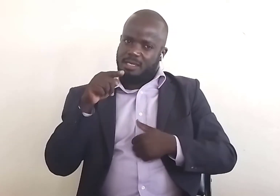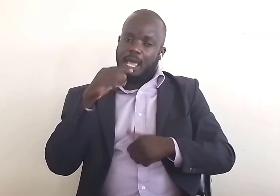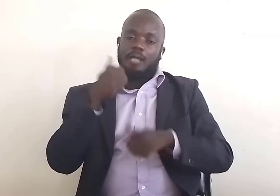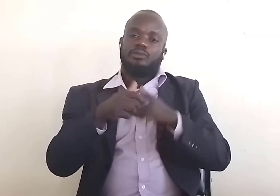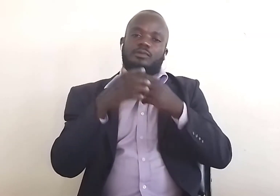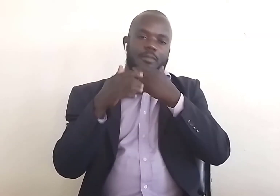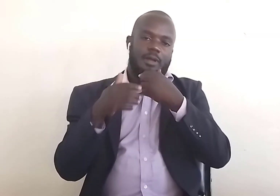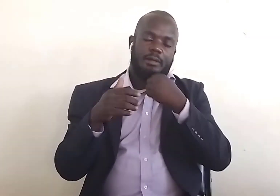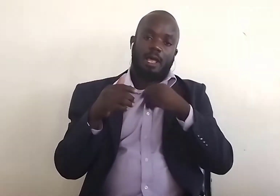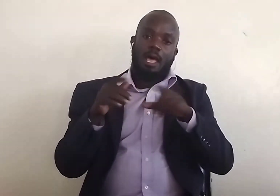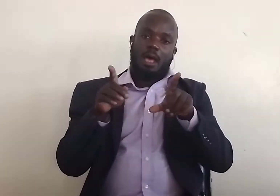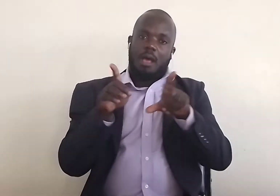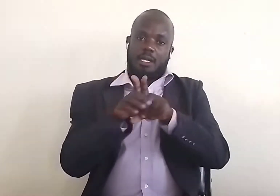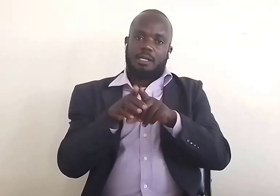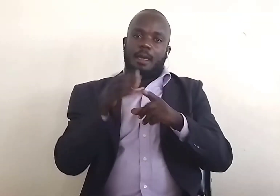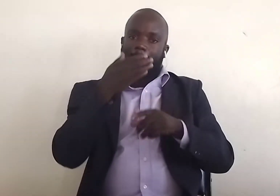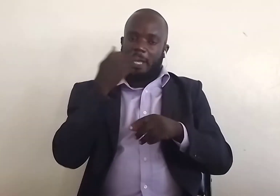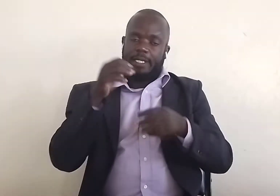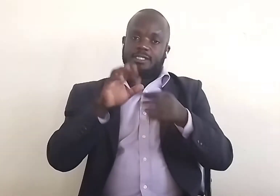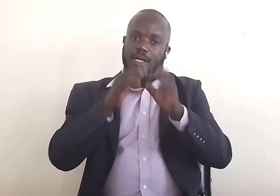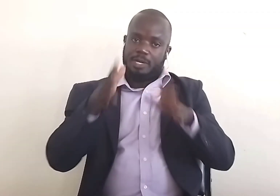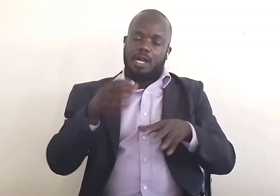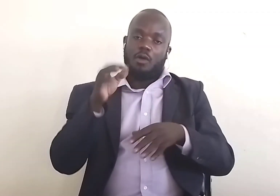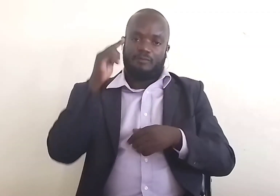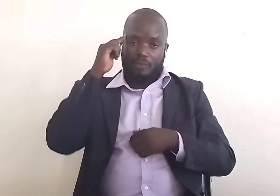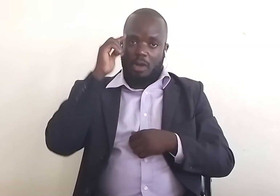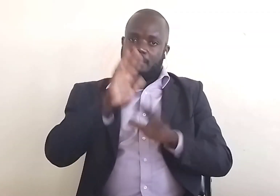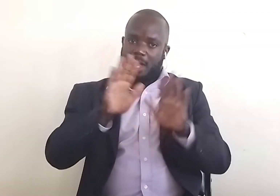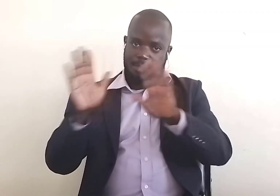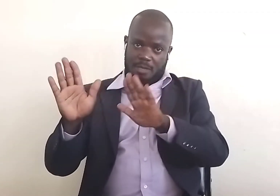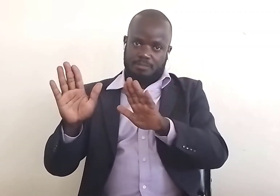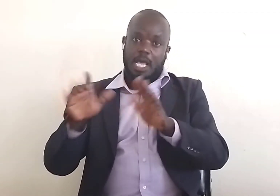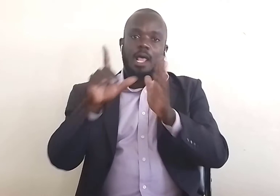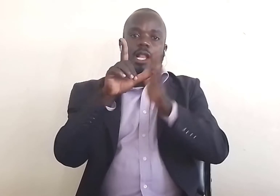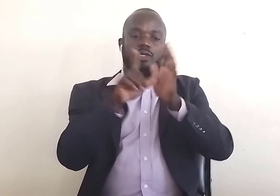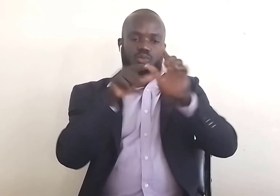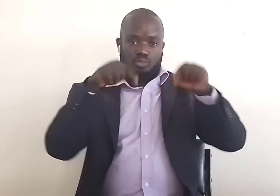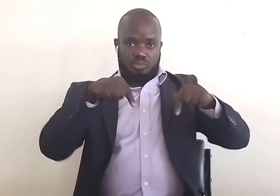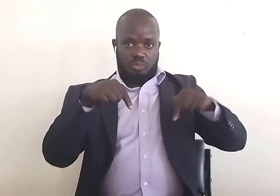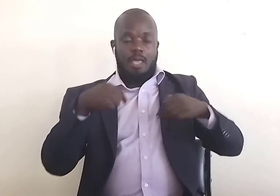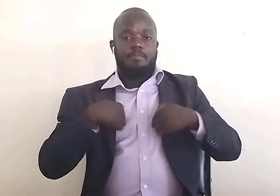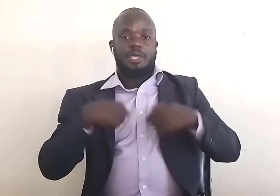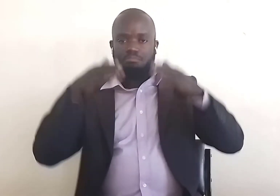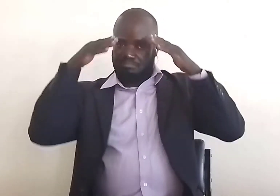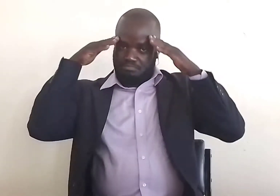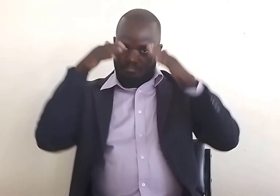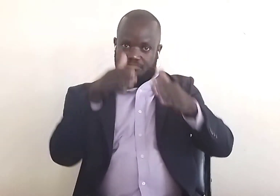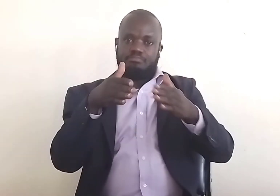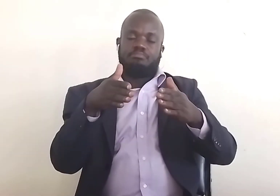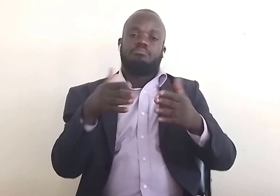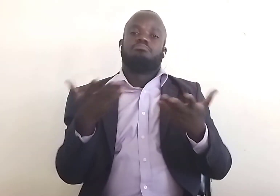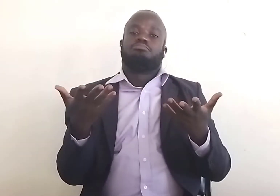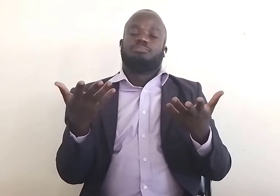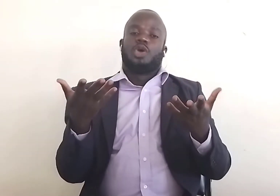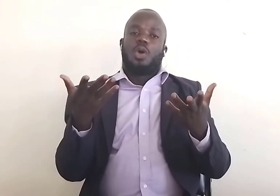are the best interpreters of their thoughts." In today's lesson, I want to focus on the destructive consequences